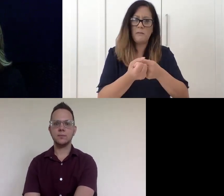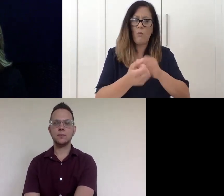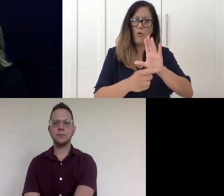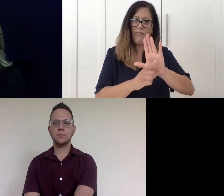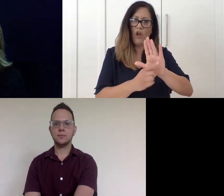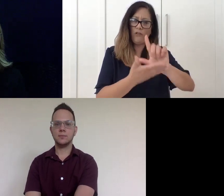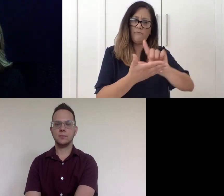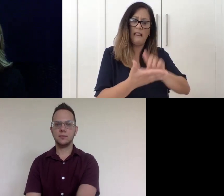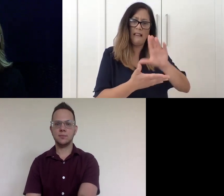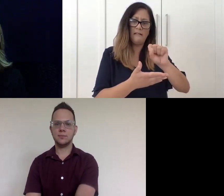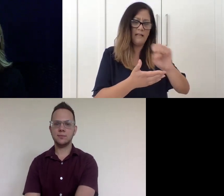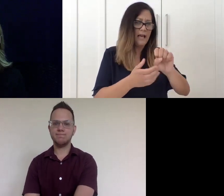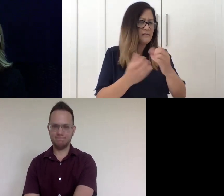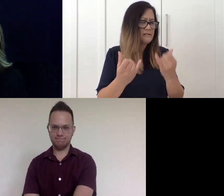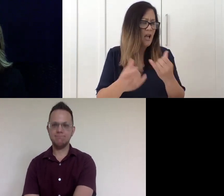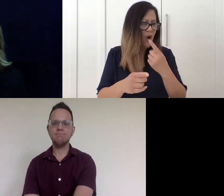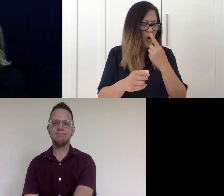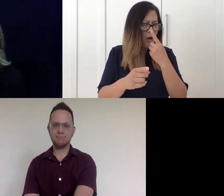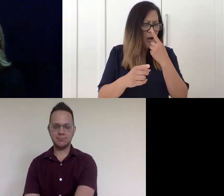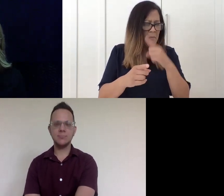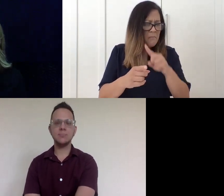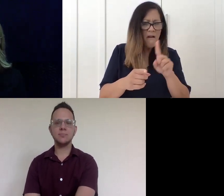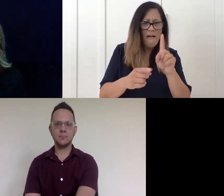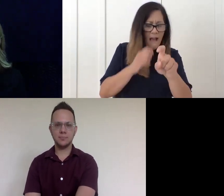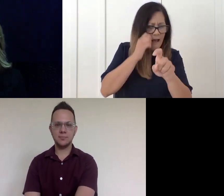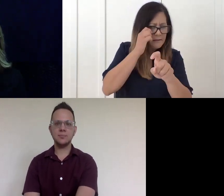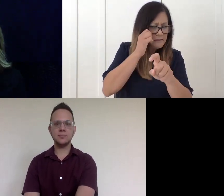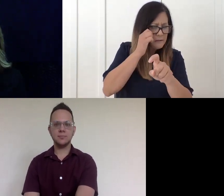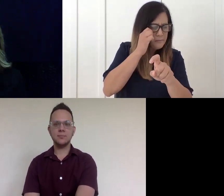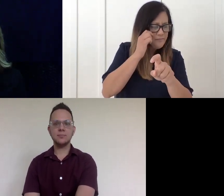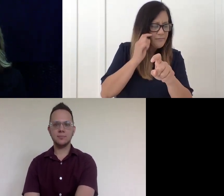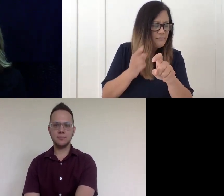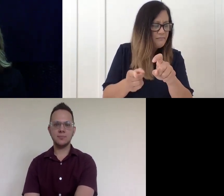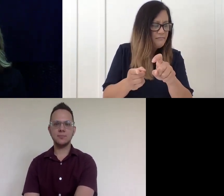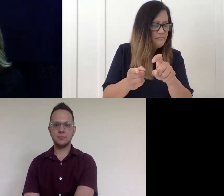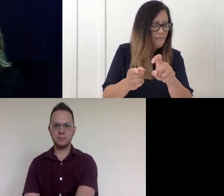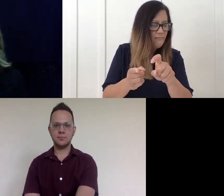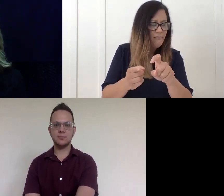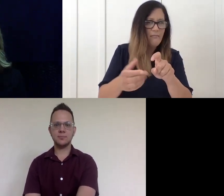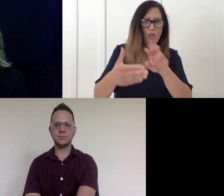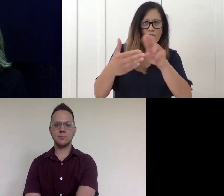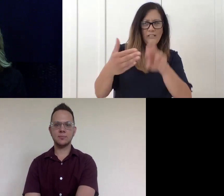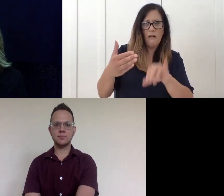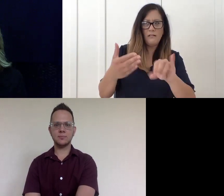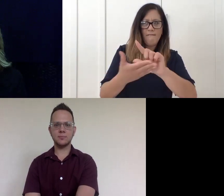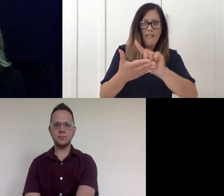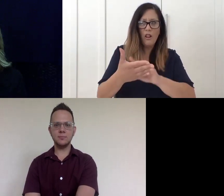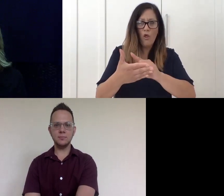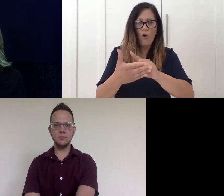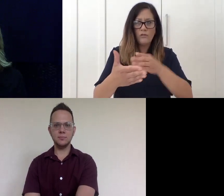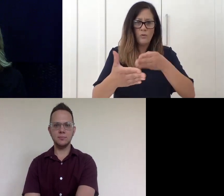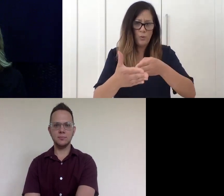And I see this mentioned in a lot of the legal journals that I look at now. I wanted to ask you